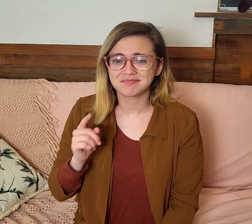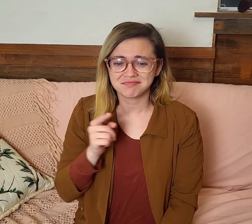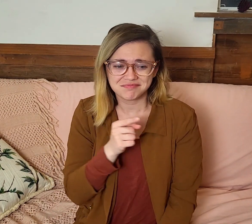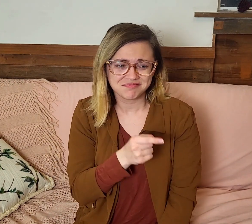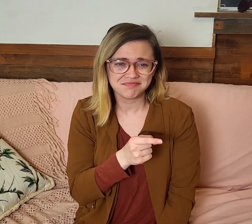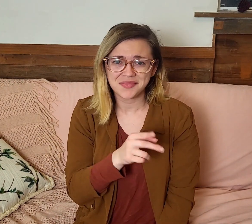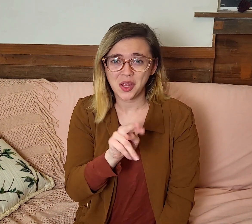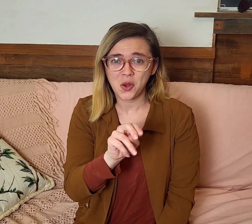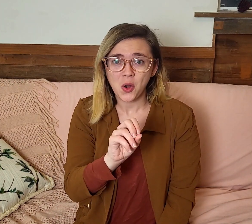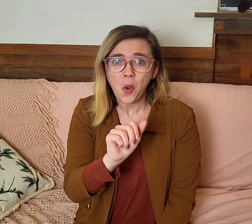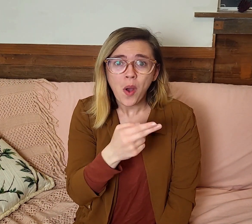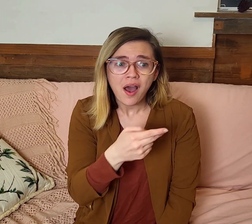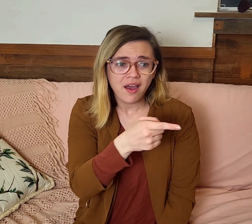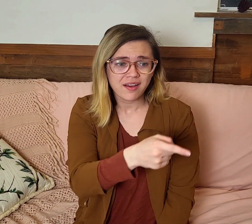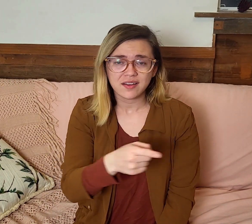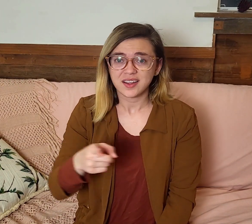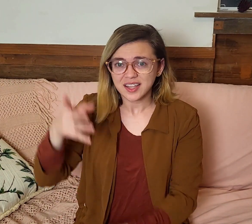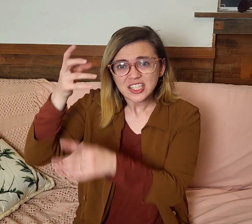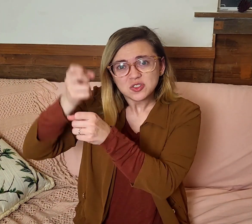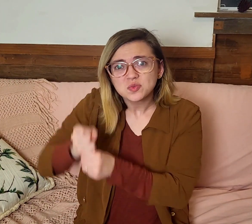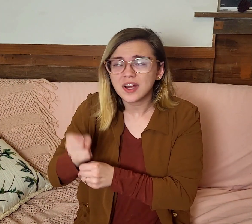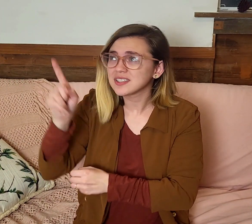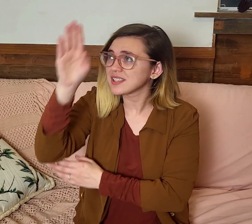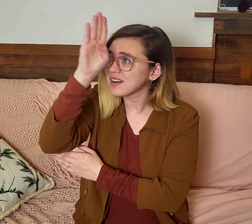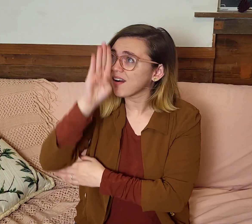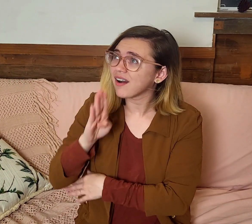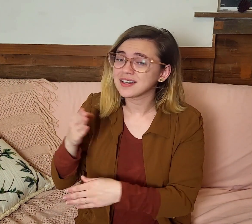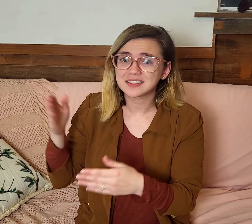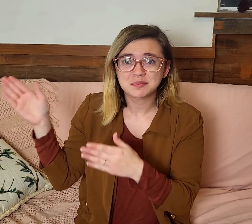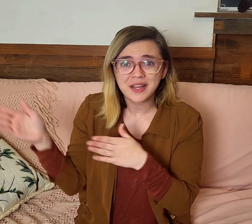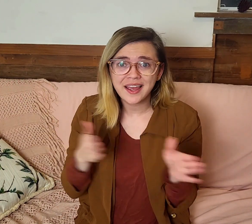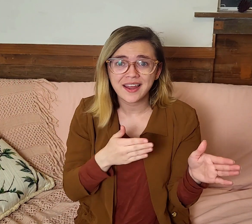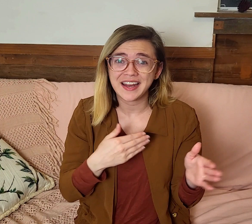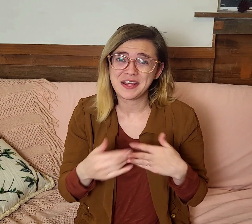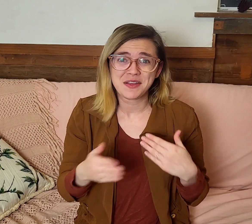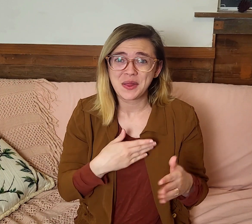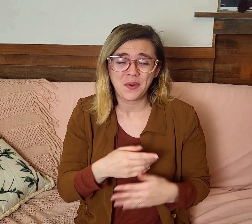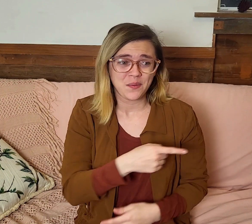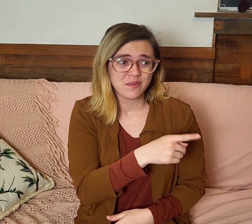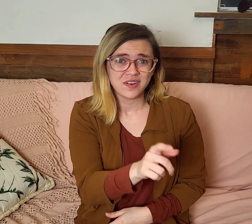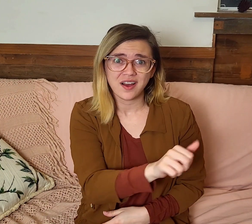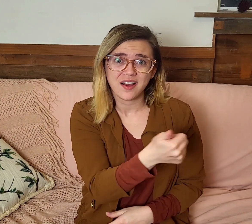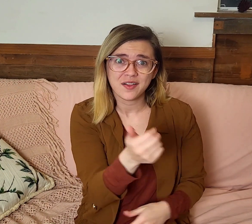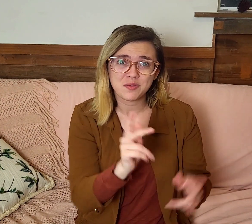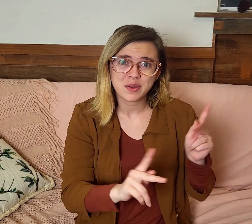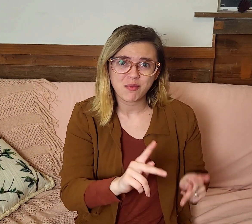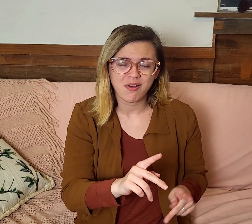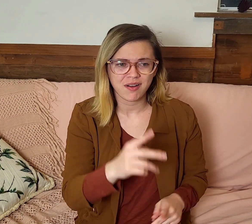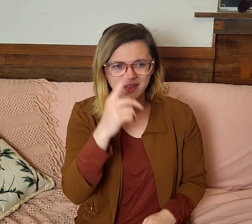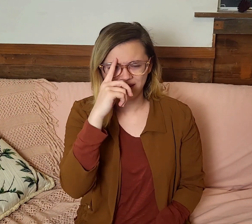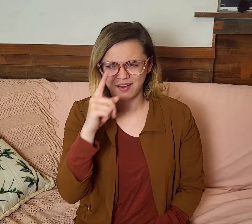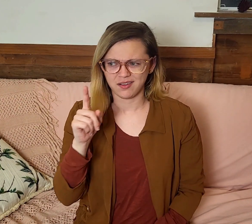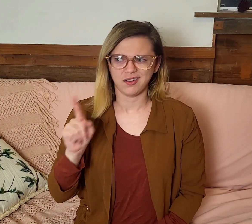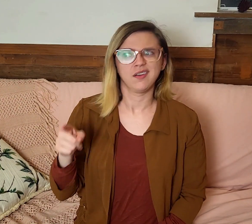promises. Noah trusted in God's plan even though other people thought that he